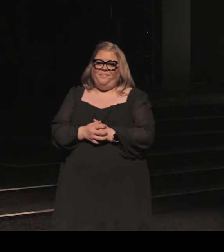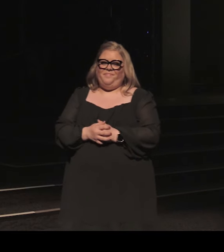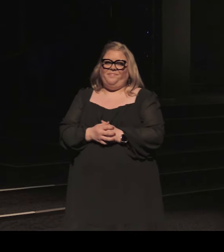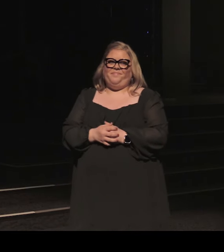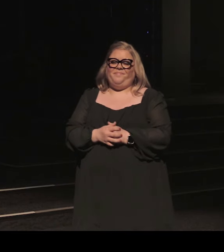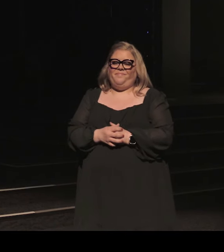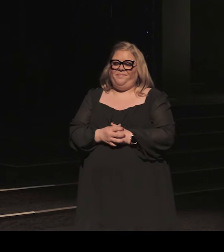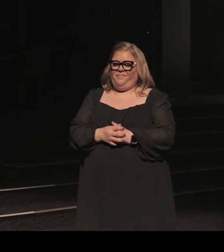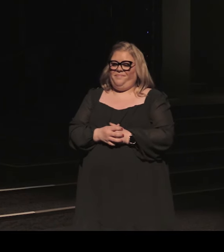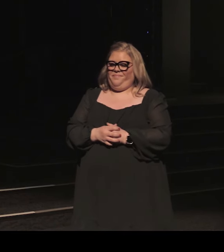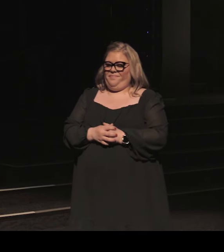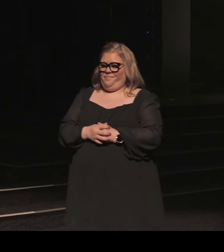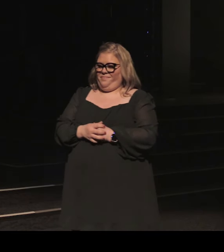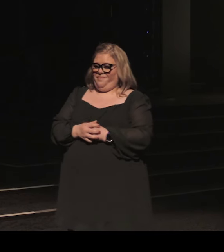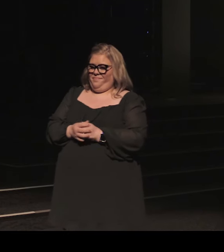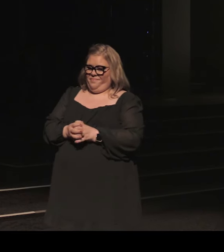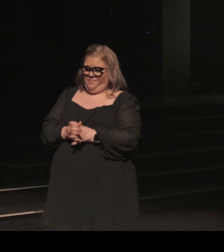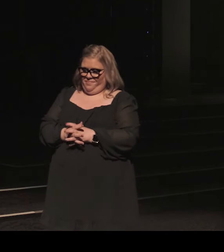now. Thank you.